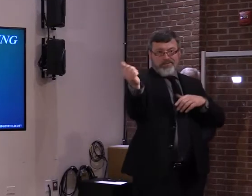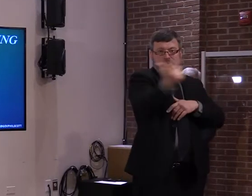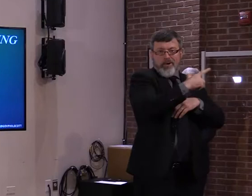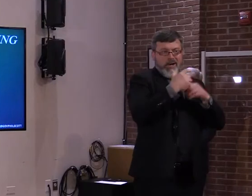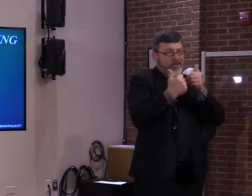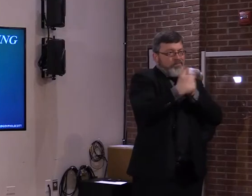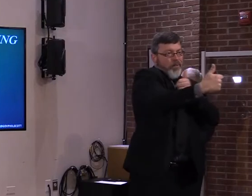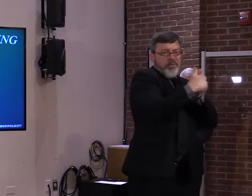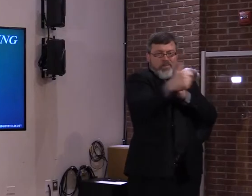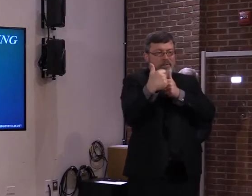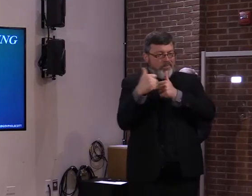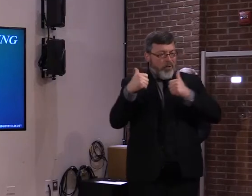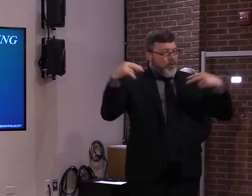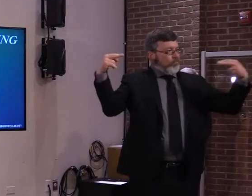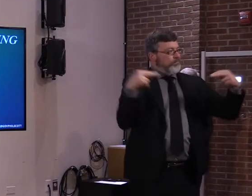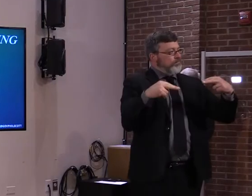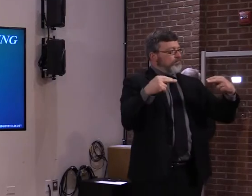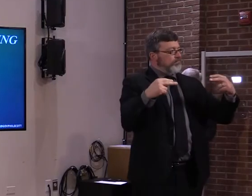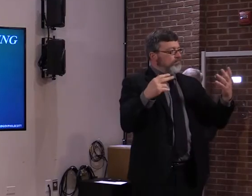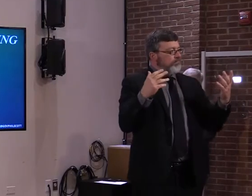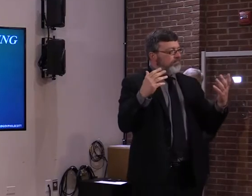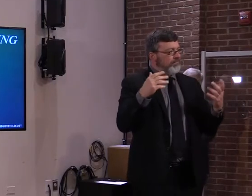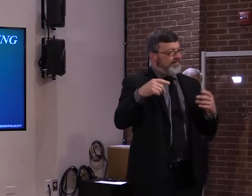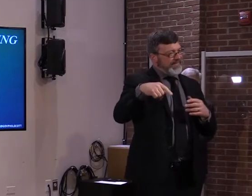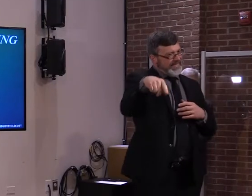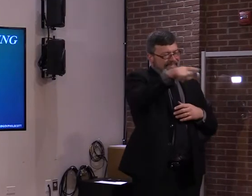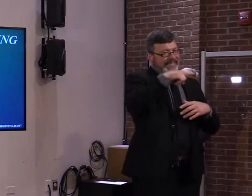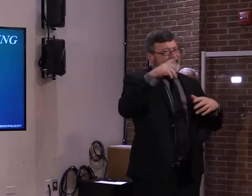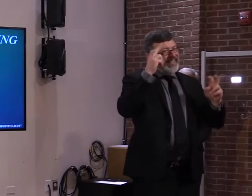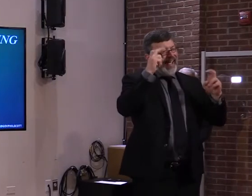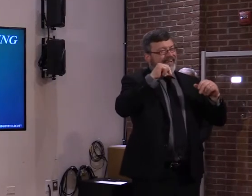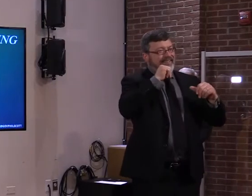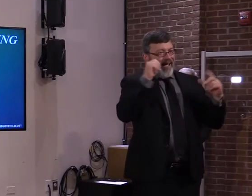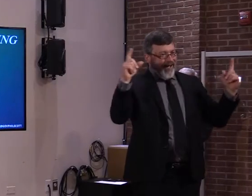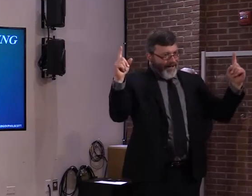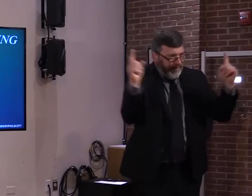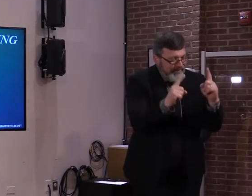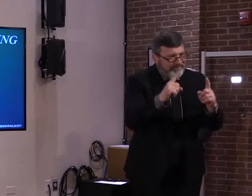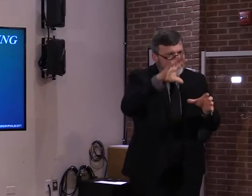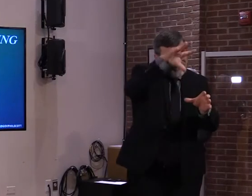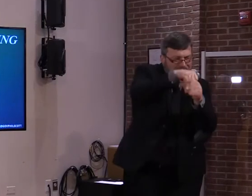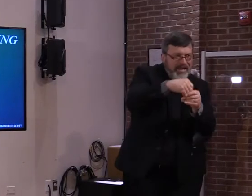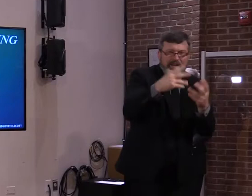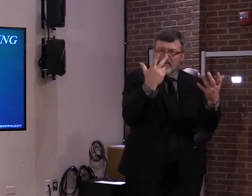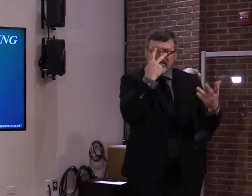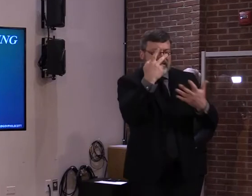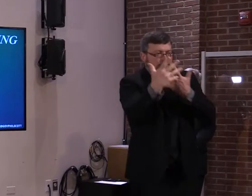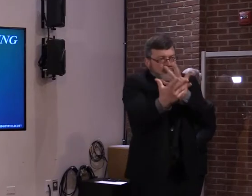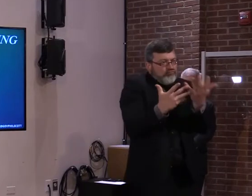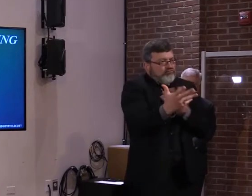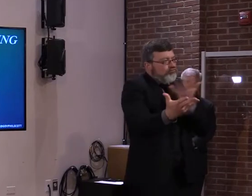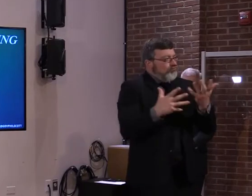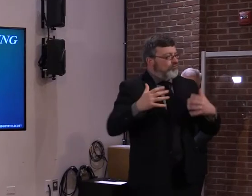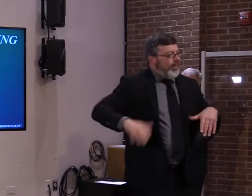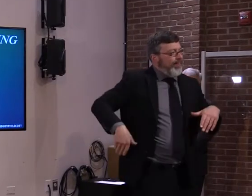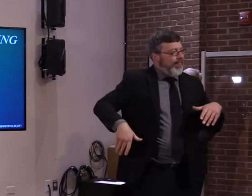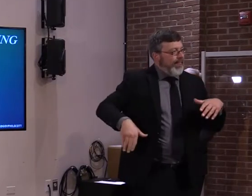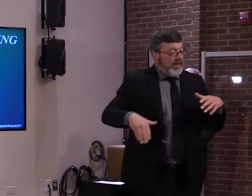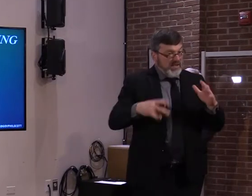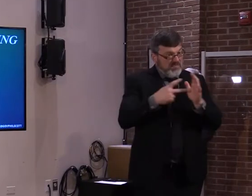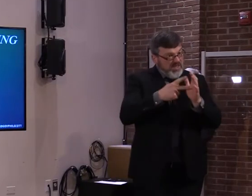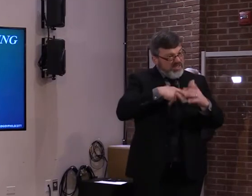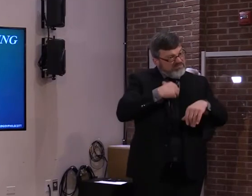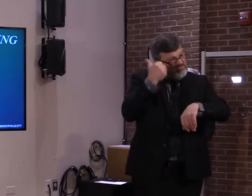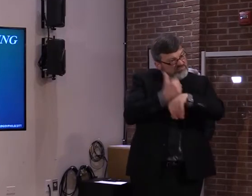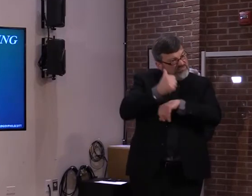everyone was fully engaged in what the legislature was doing. It's not the fault of the legislature. It's just the situation we found